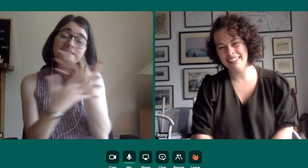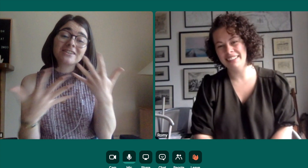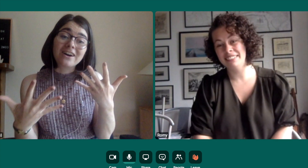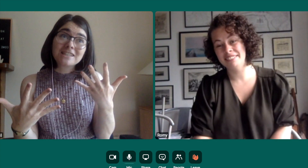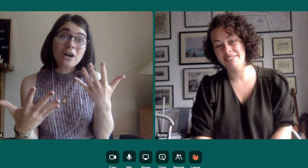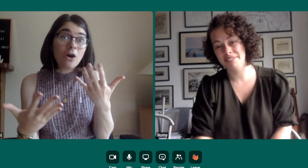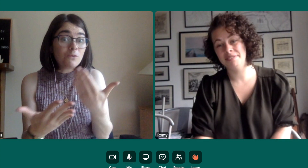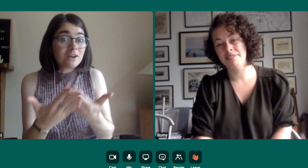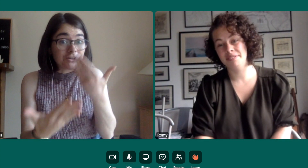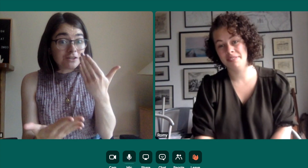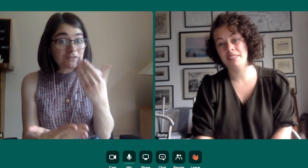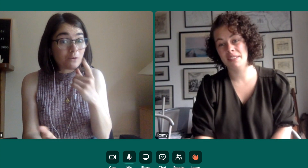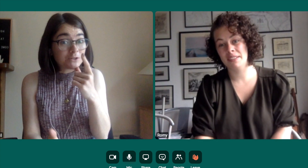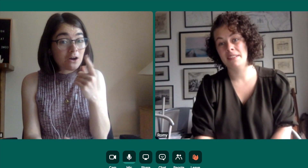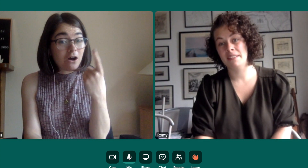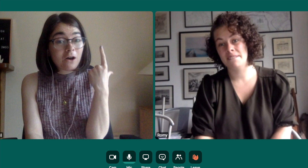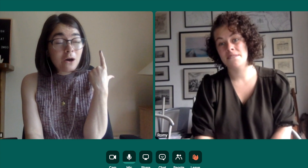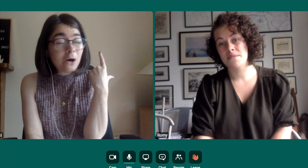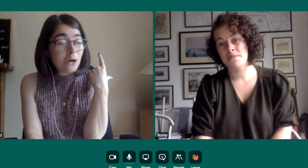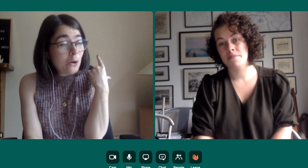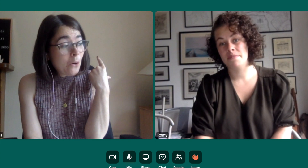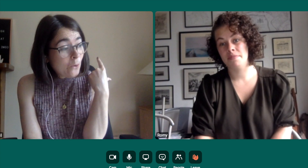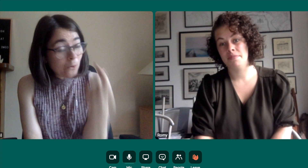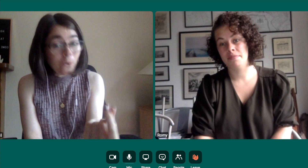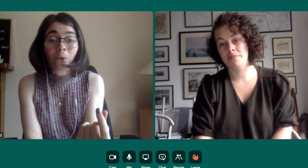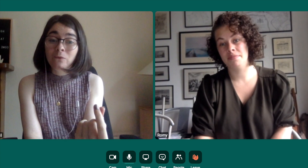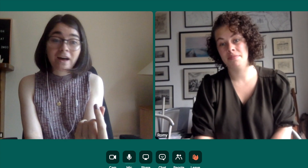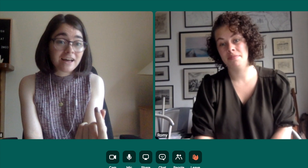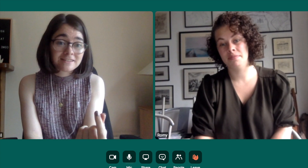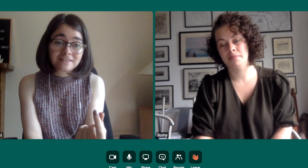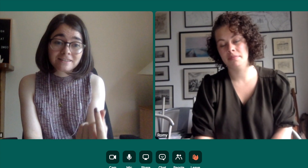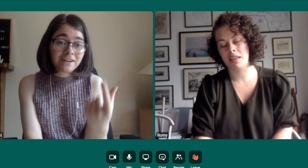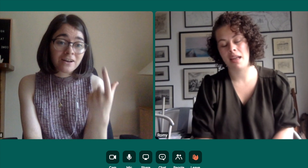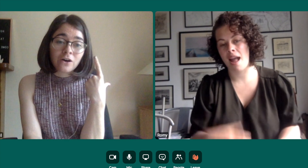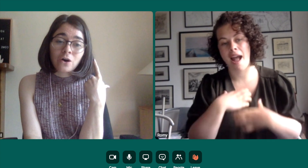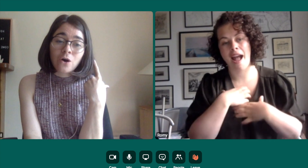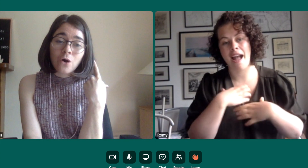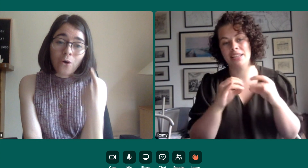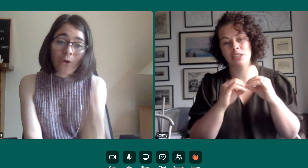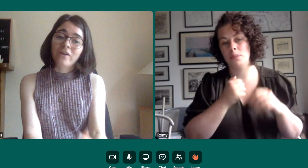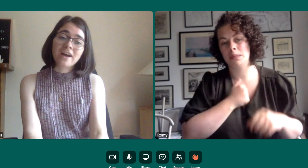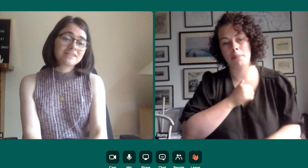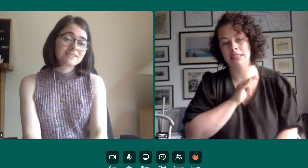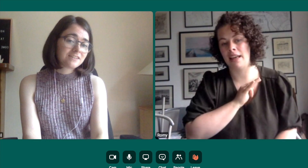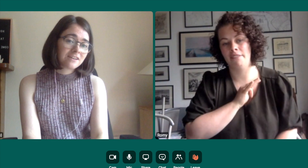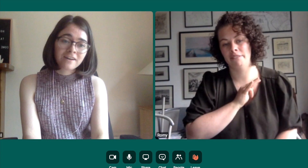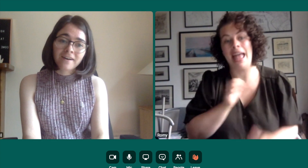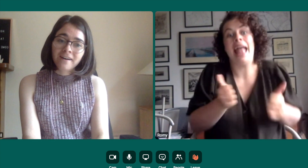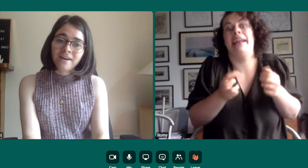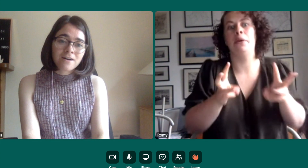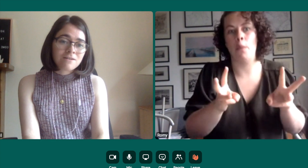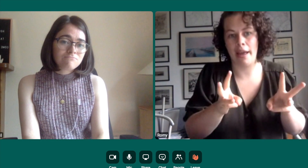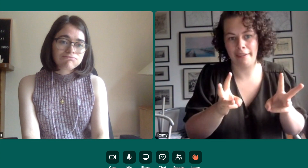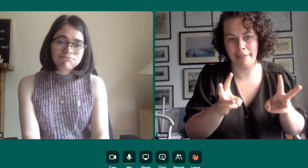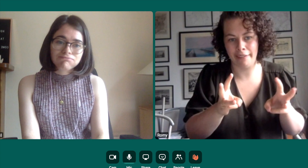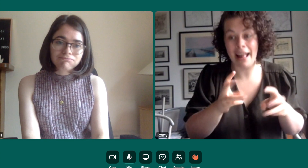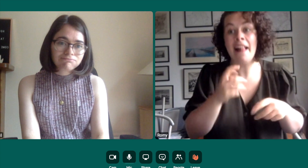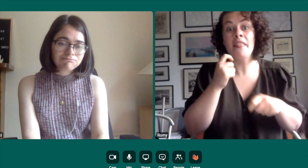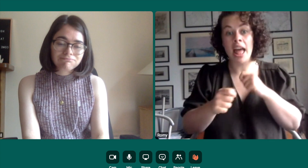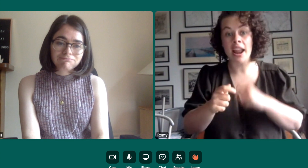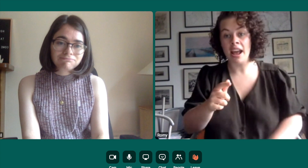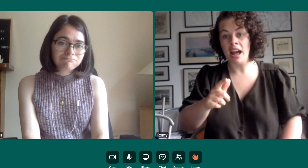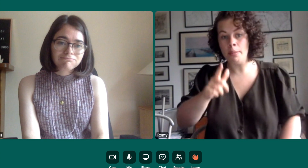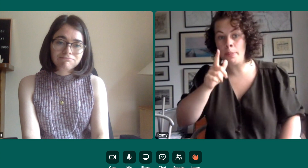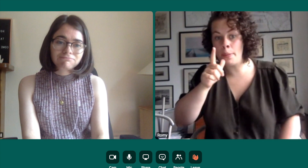speak so fast. Oh my god. Nothing worse than so interpreting yourself to begin with, but then to hate